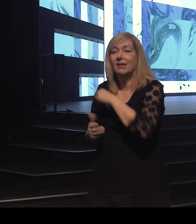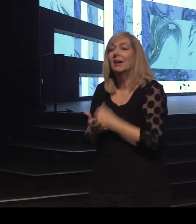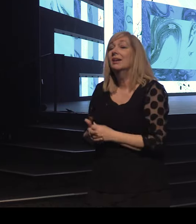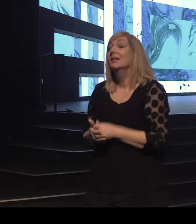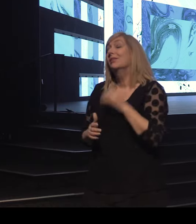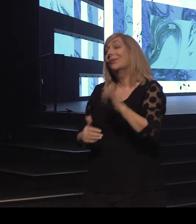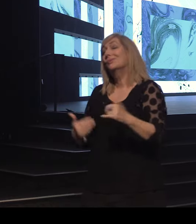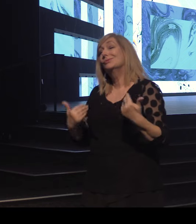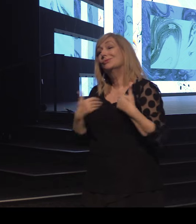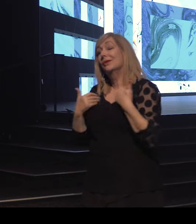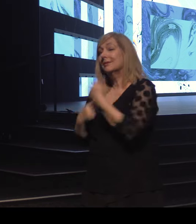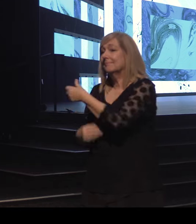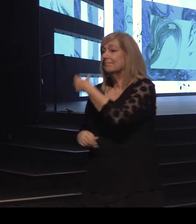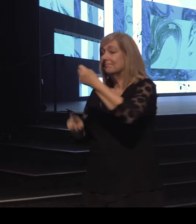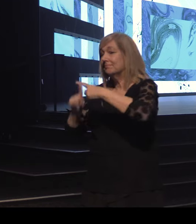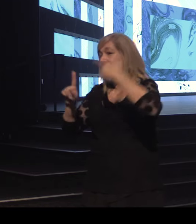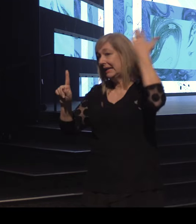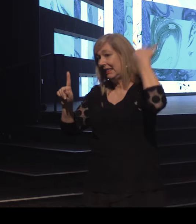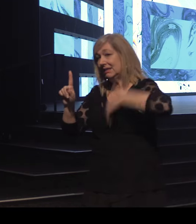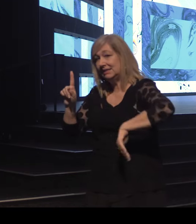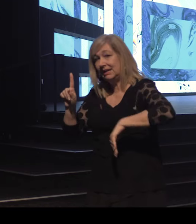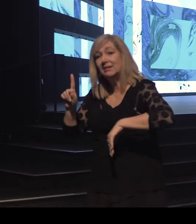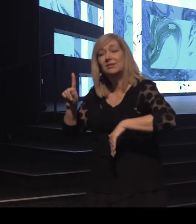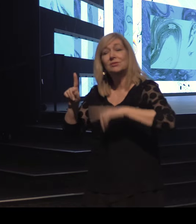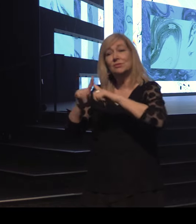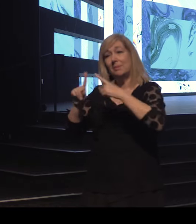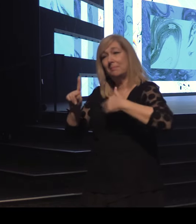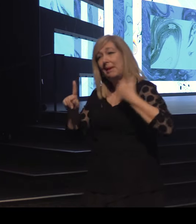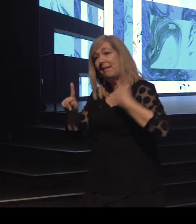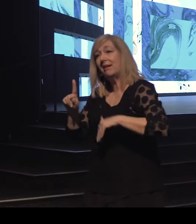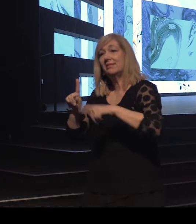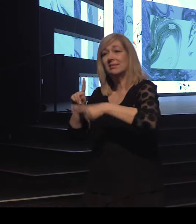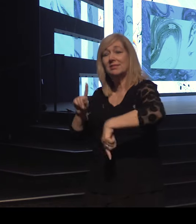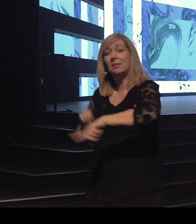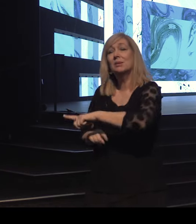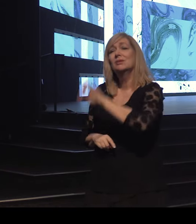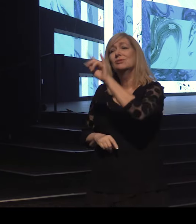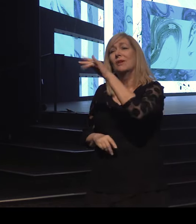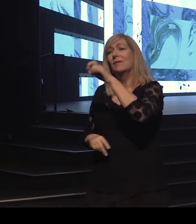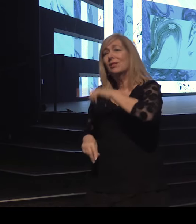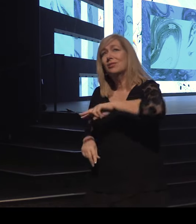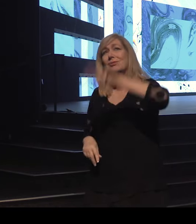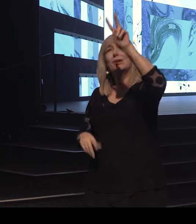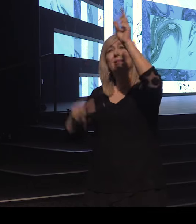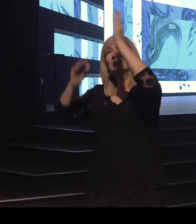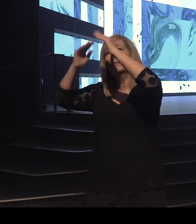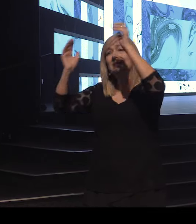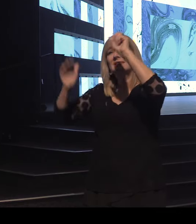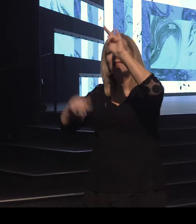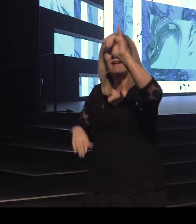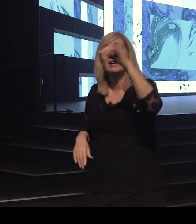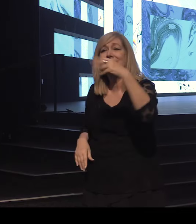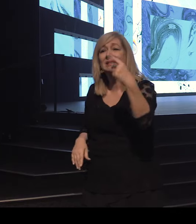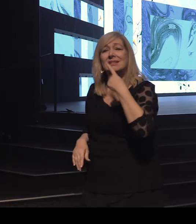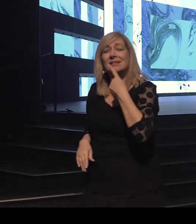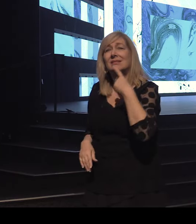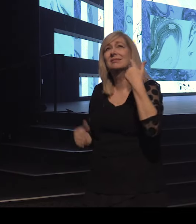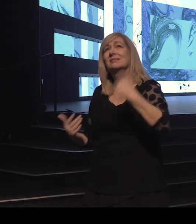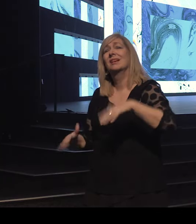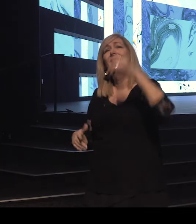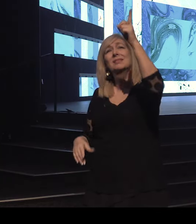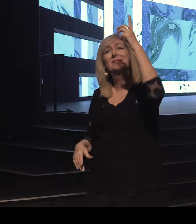people were led to the guillotine to be beheaded, Sophie looked up at the clear sky and said, "Such